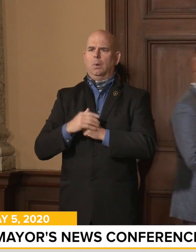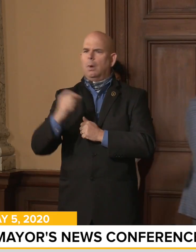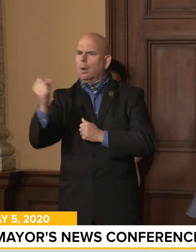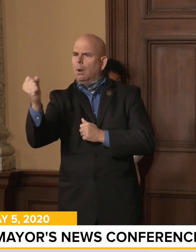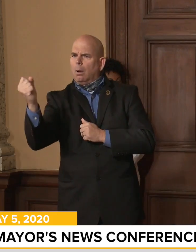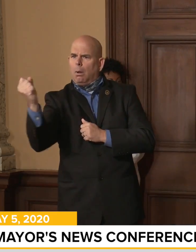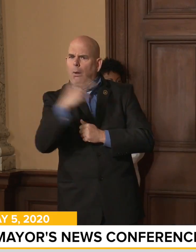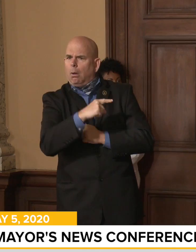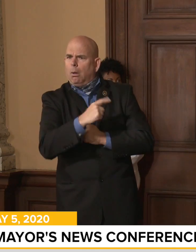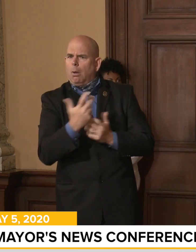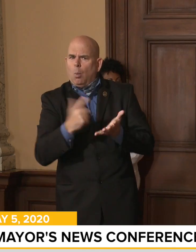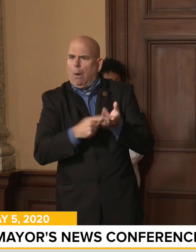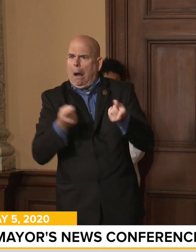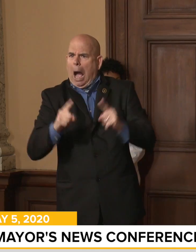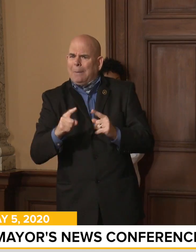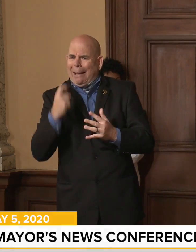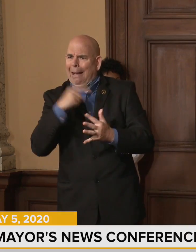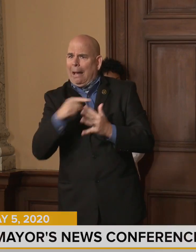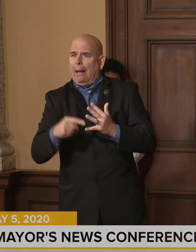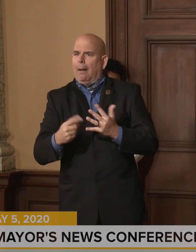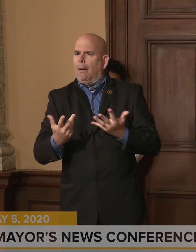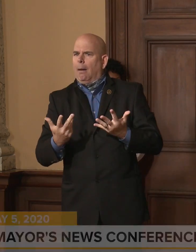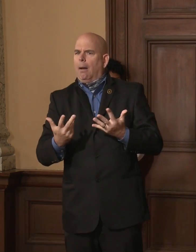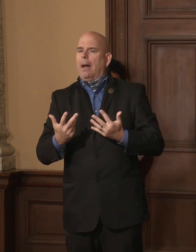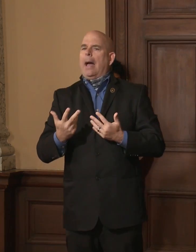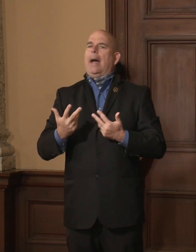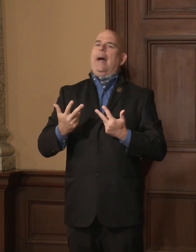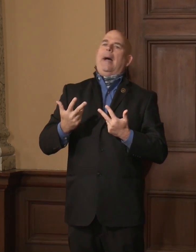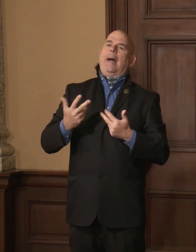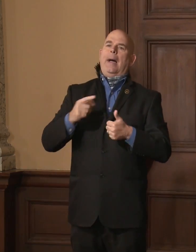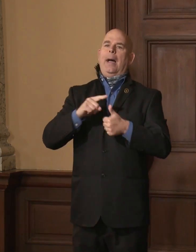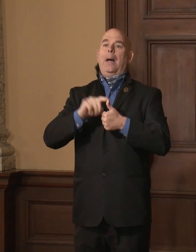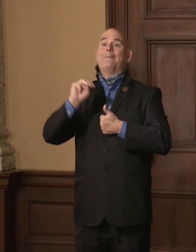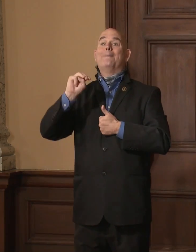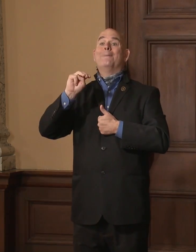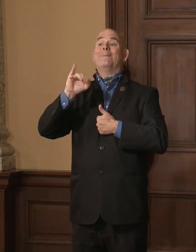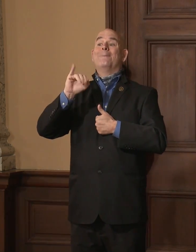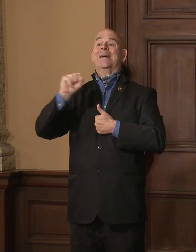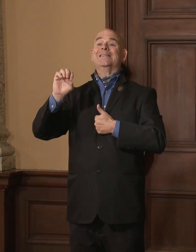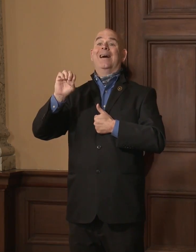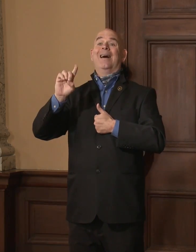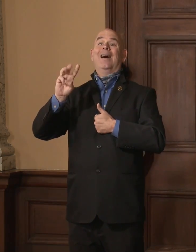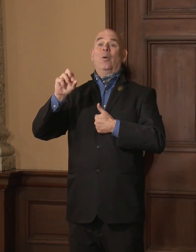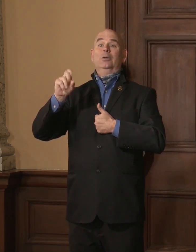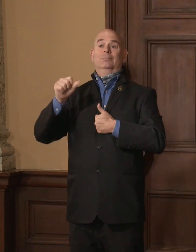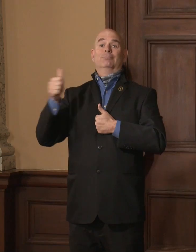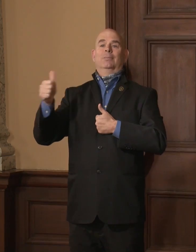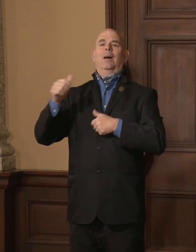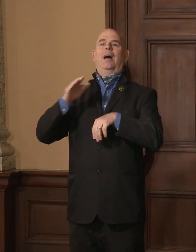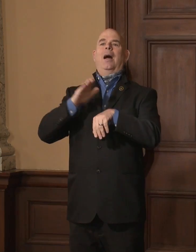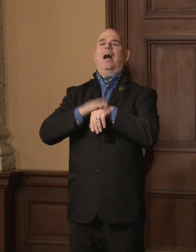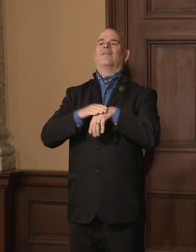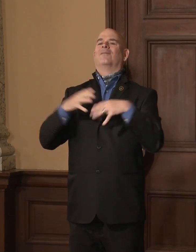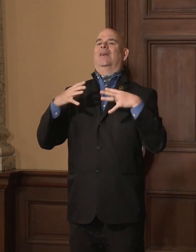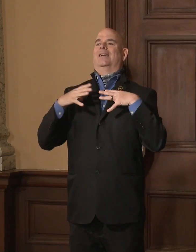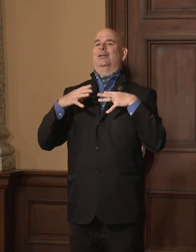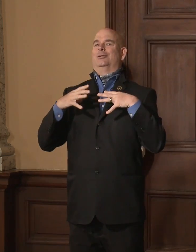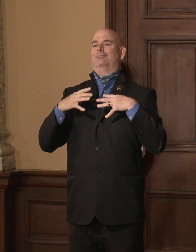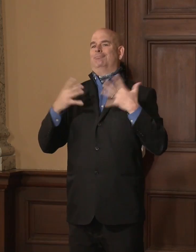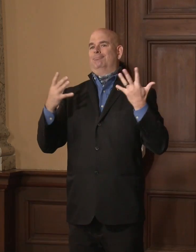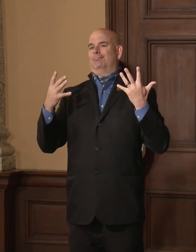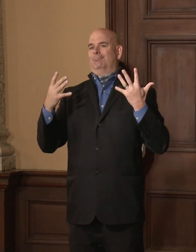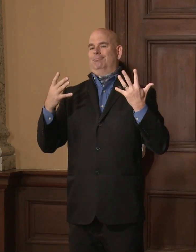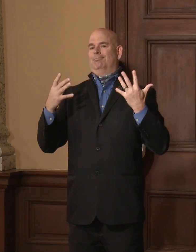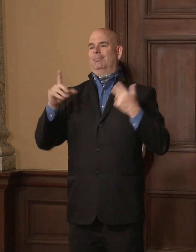Well, again, Ms. Edwards is on leave, and John Turner is no longer with the city. Oh, sorry.